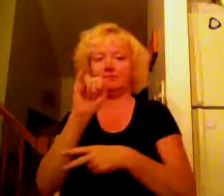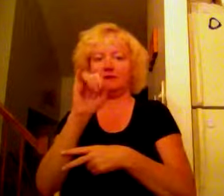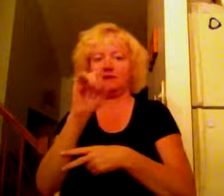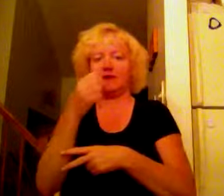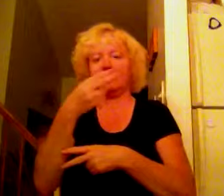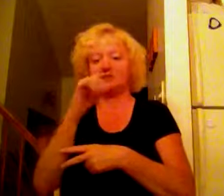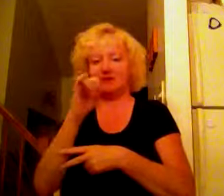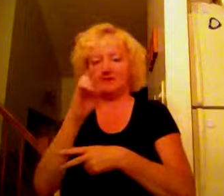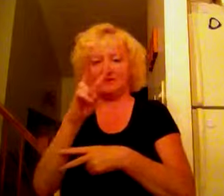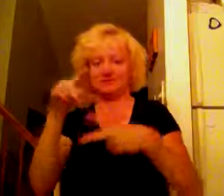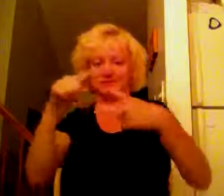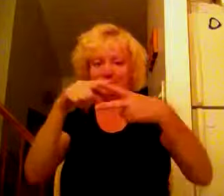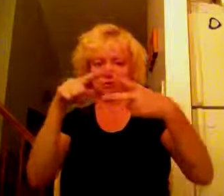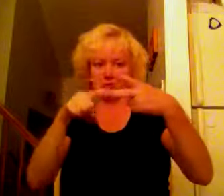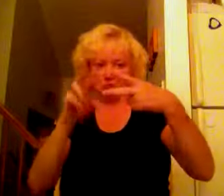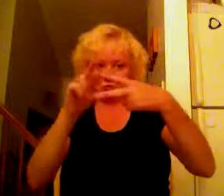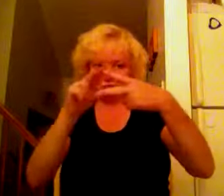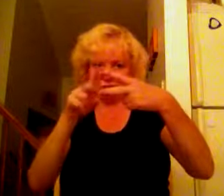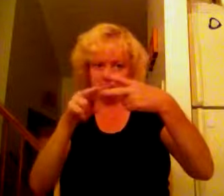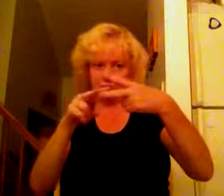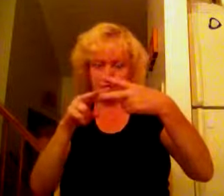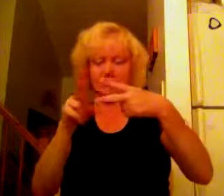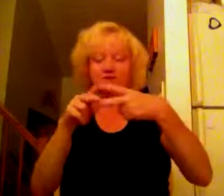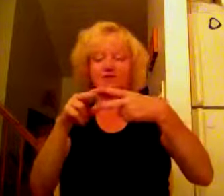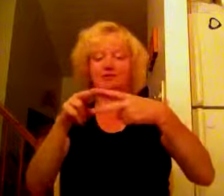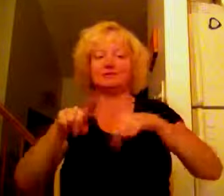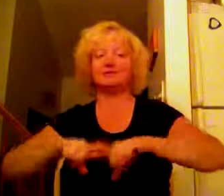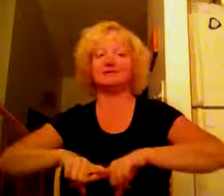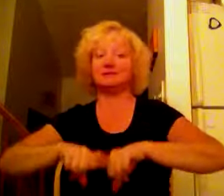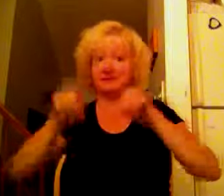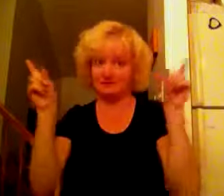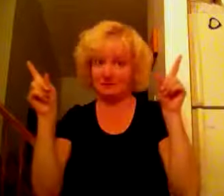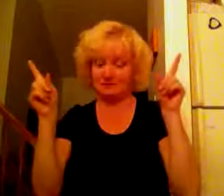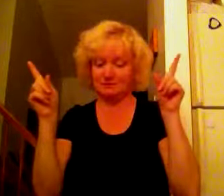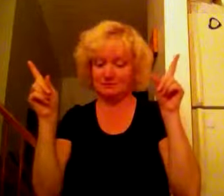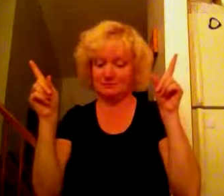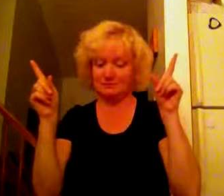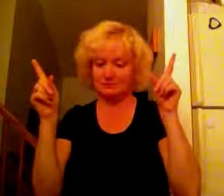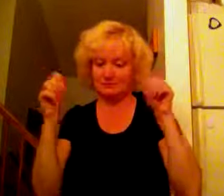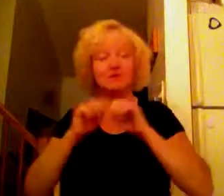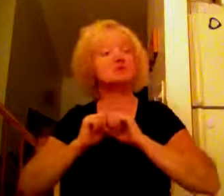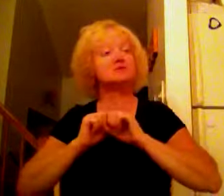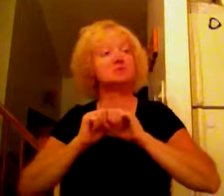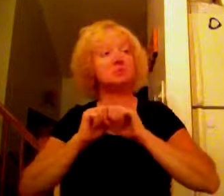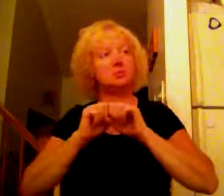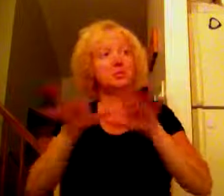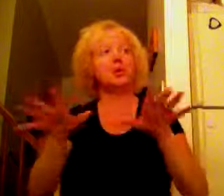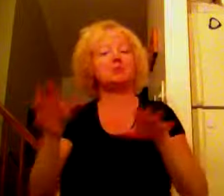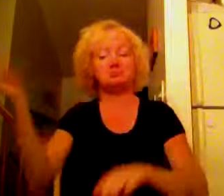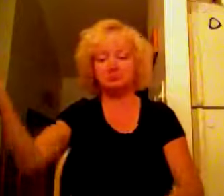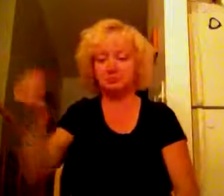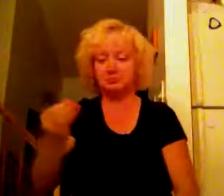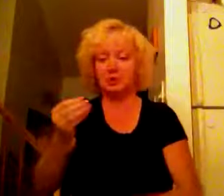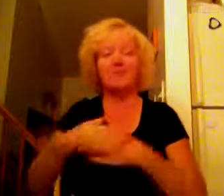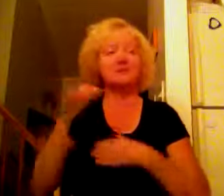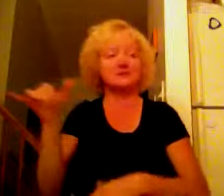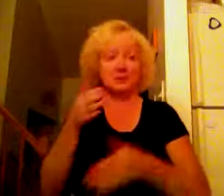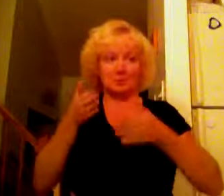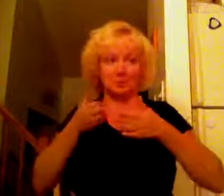HIV. Although these are very different diseases, they are transmitted much in the same way. How do you think you get an